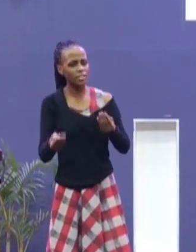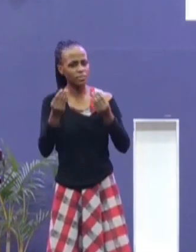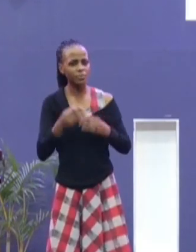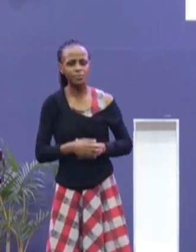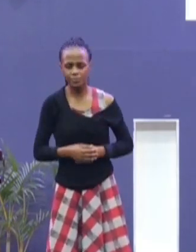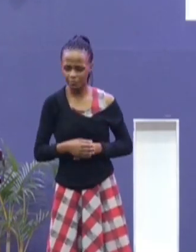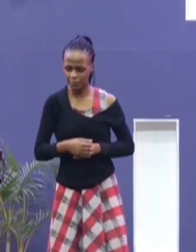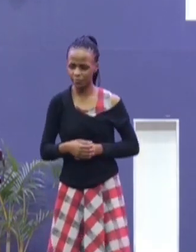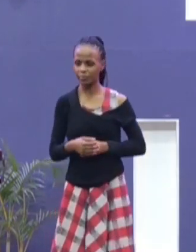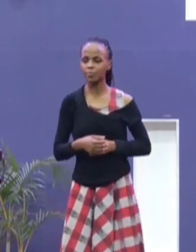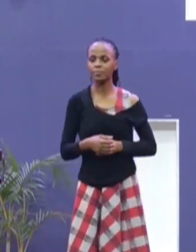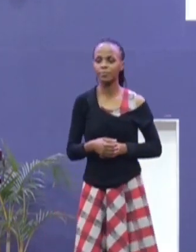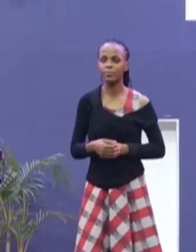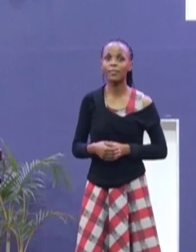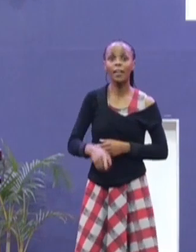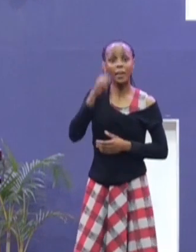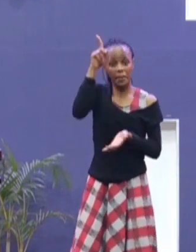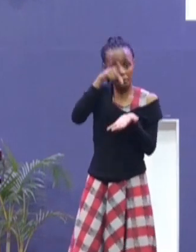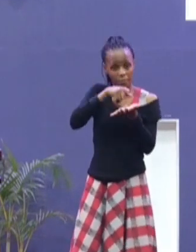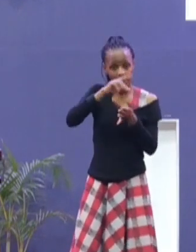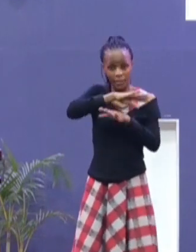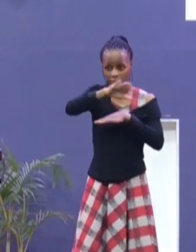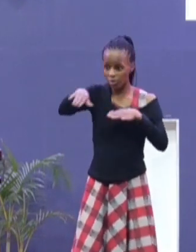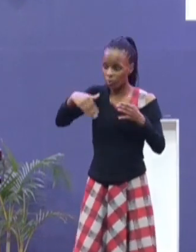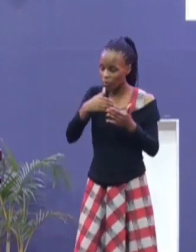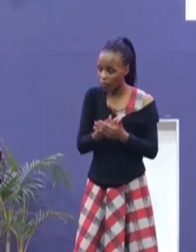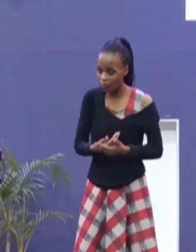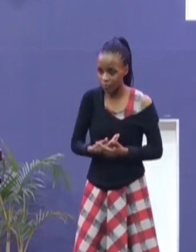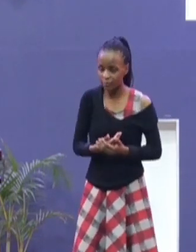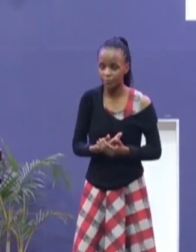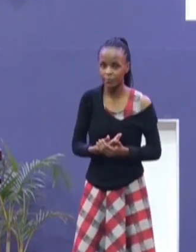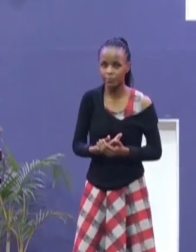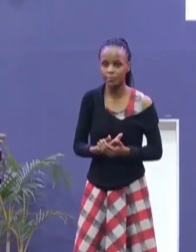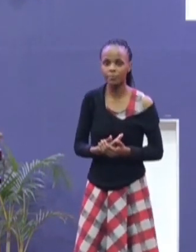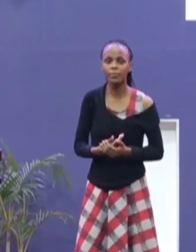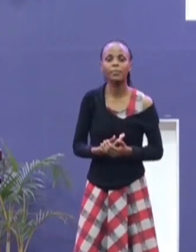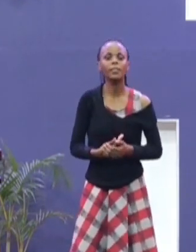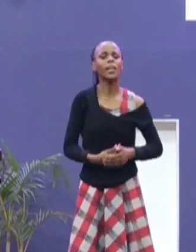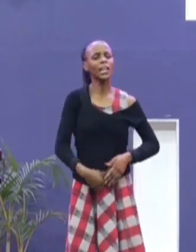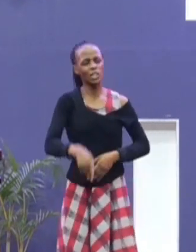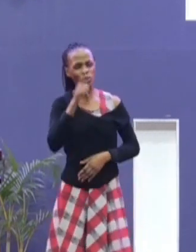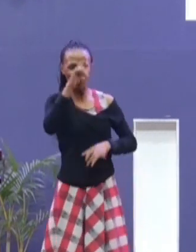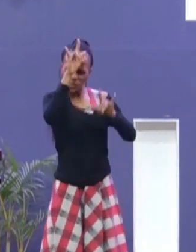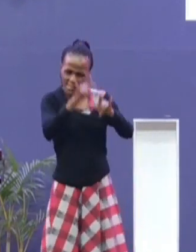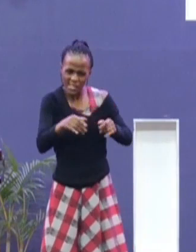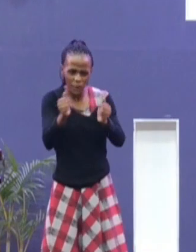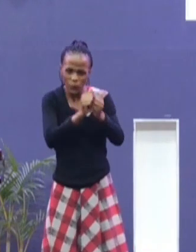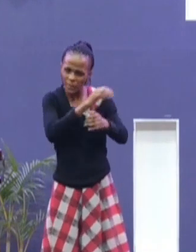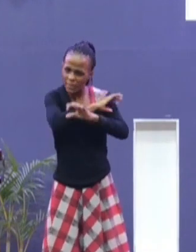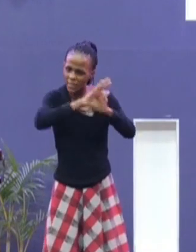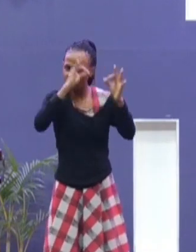nokola. He paid it. Yasasulira. You live without it. Naye